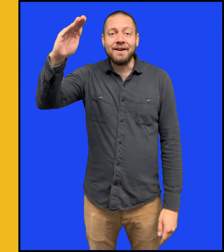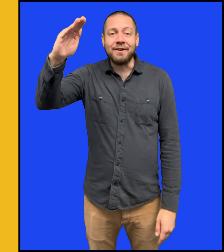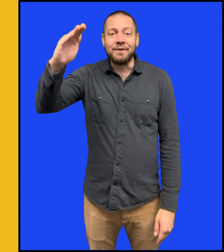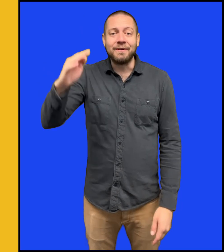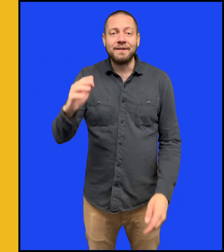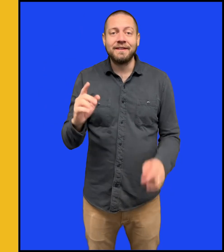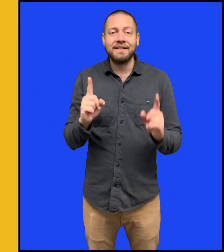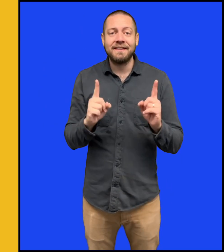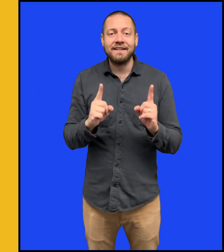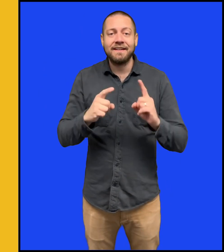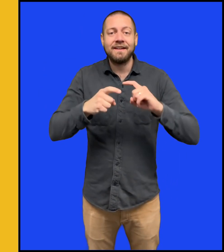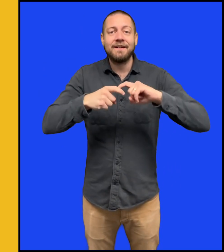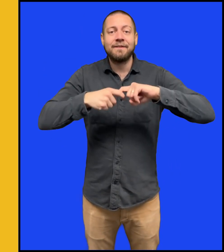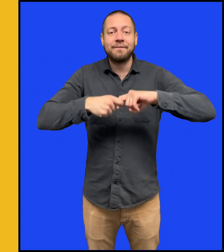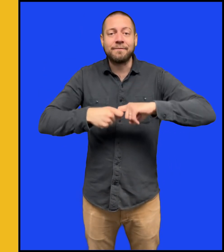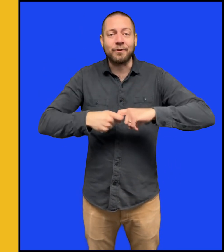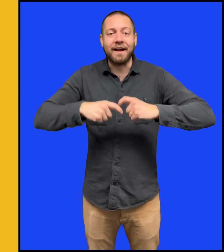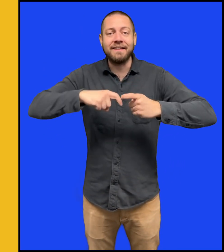Hello.